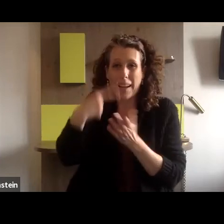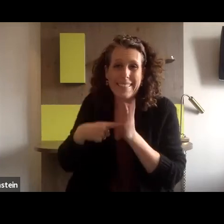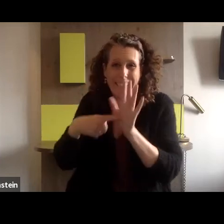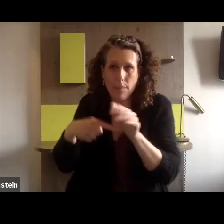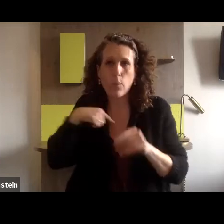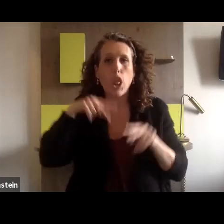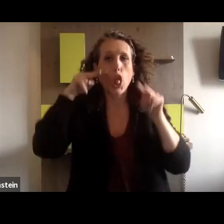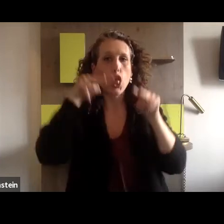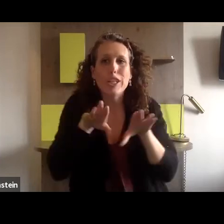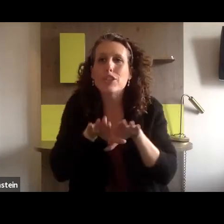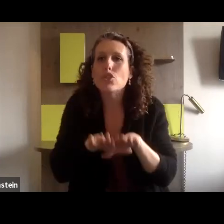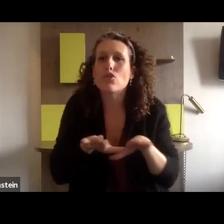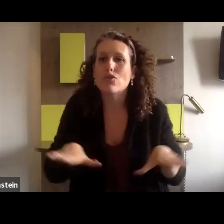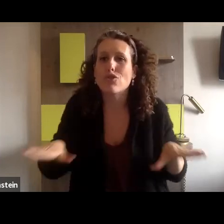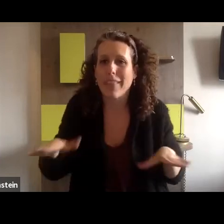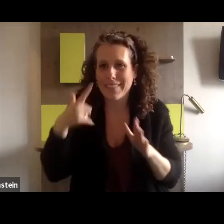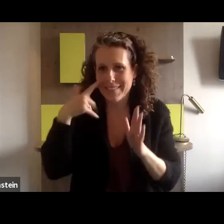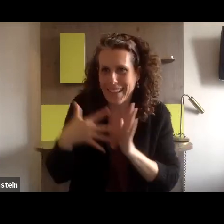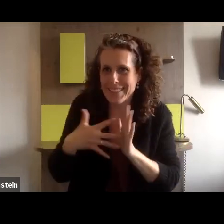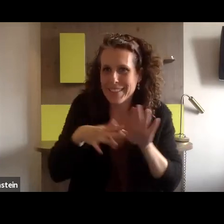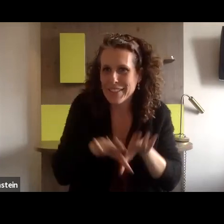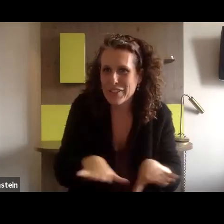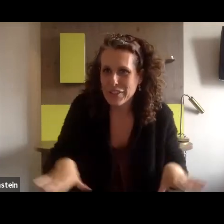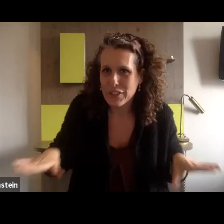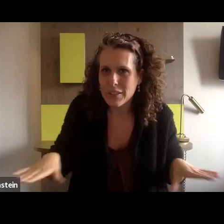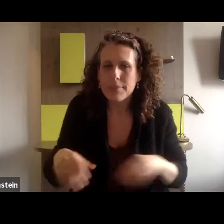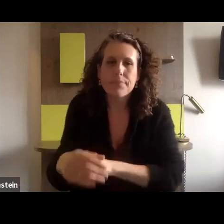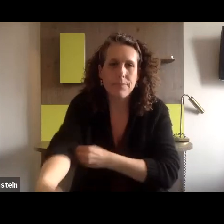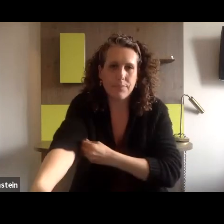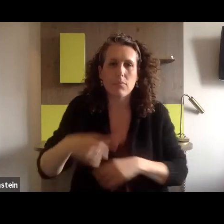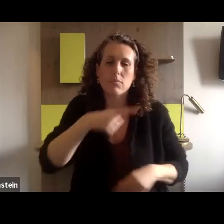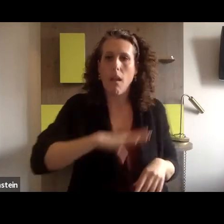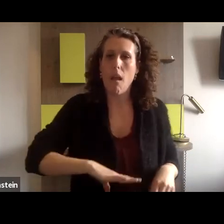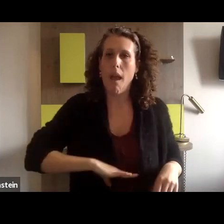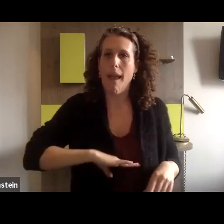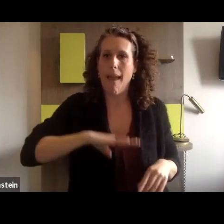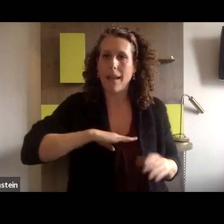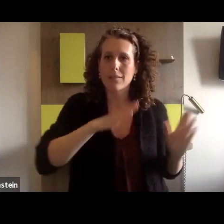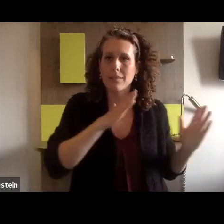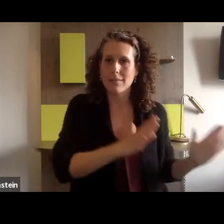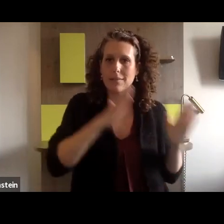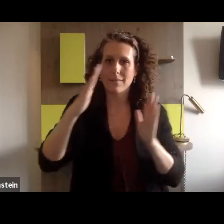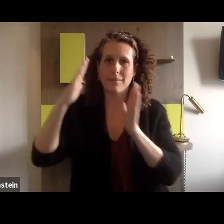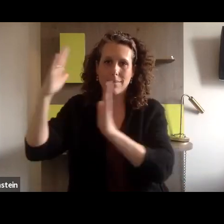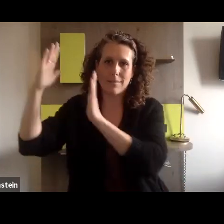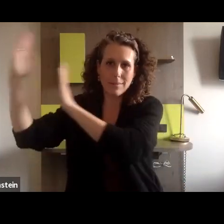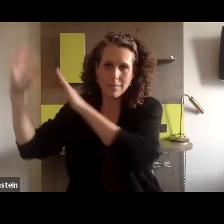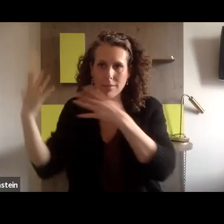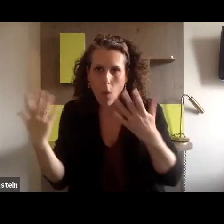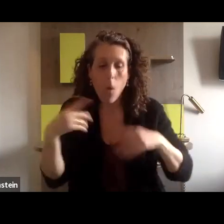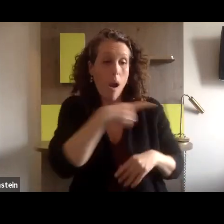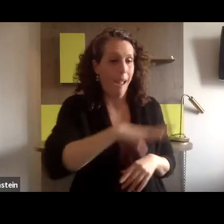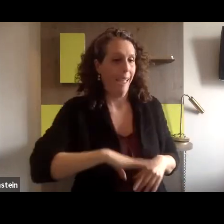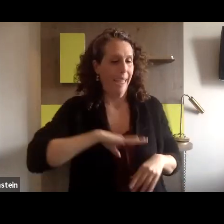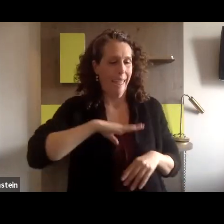did is set for example, a chronological age or the age of access to a sign